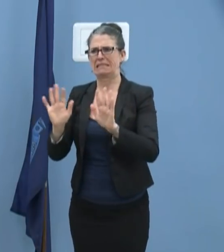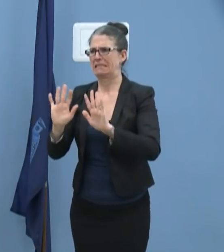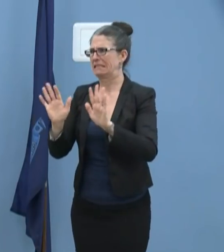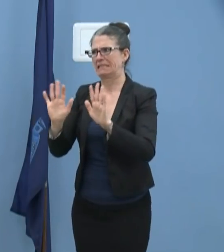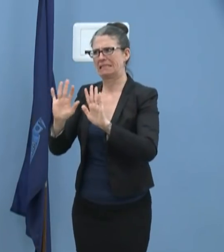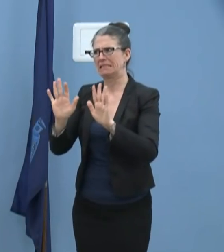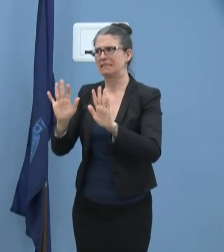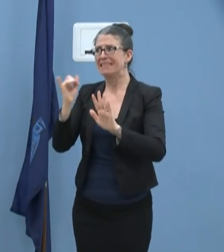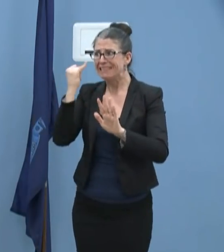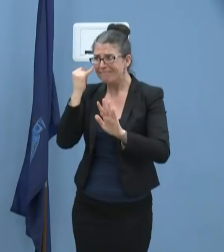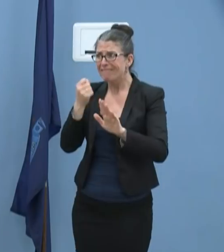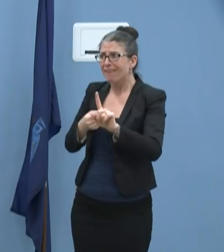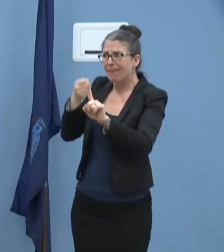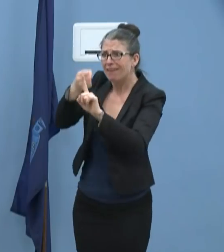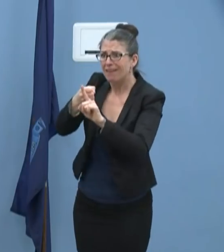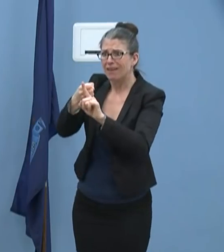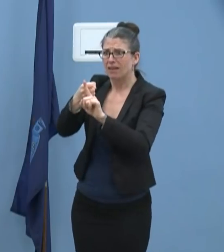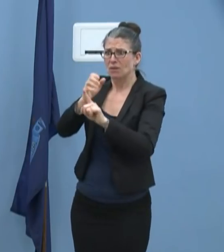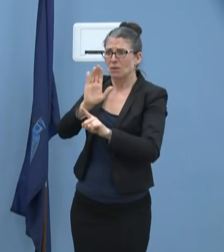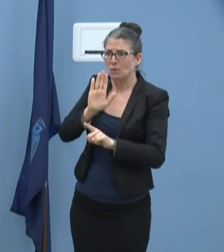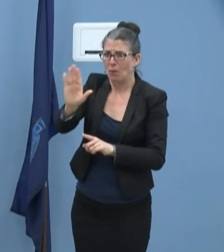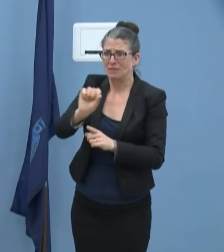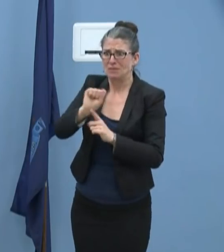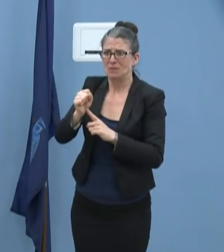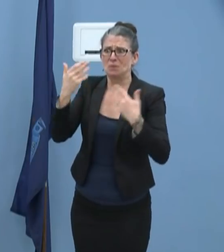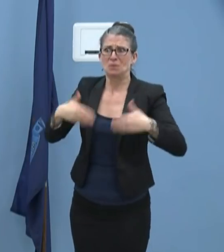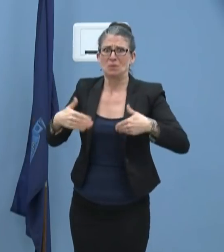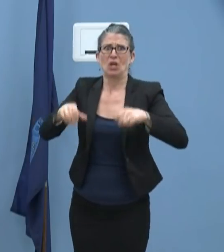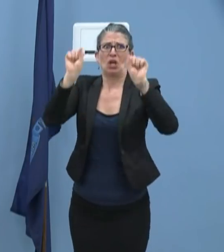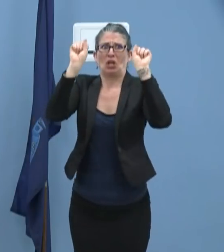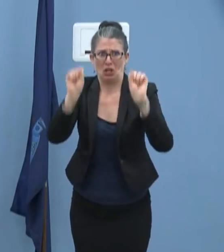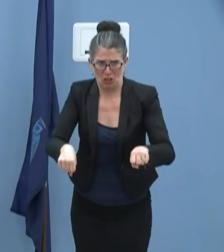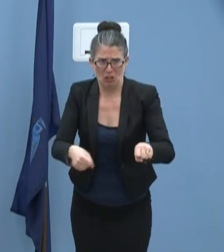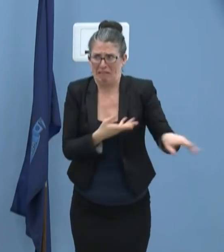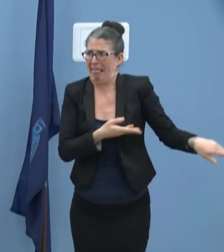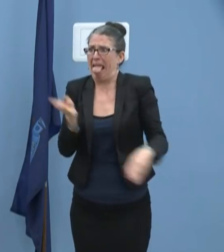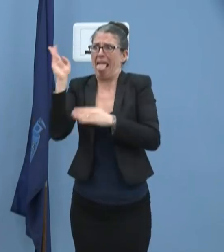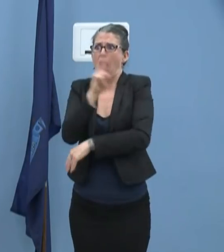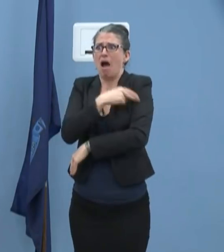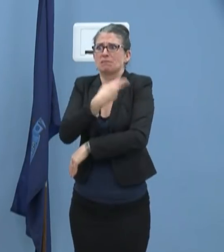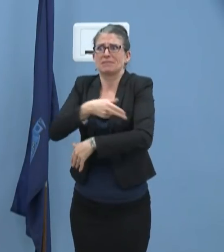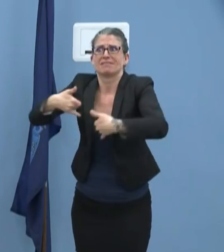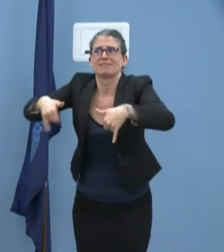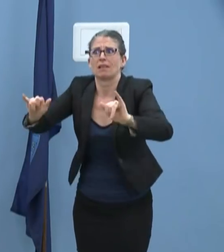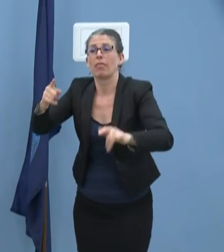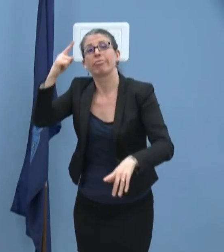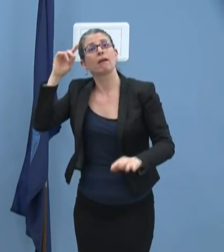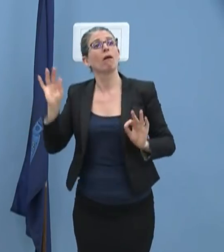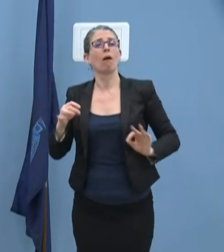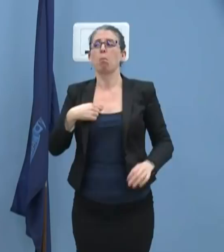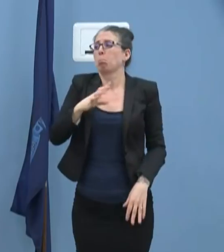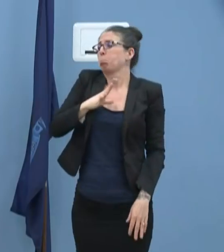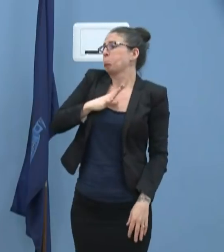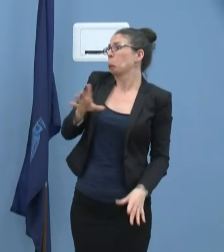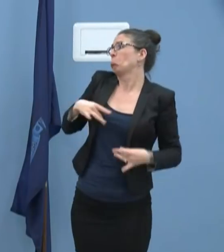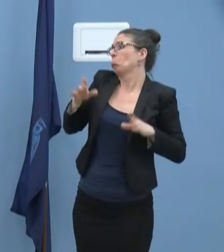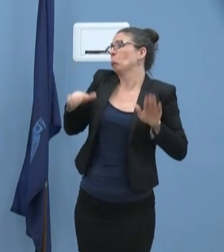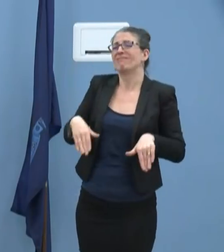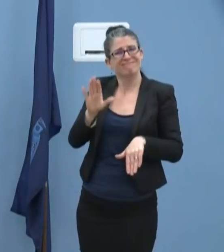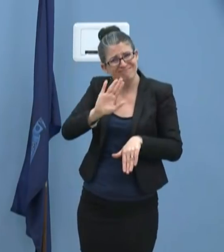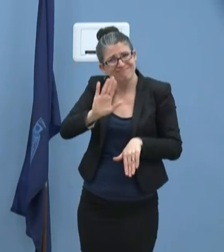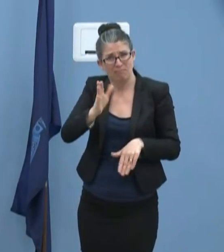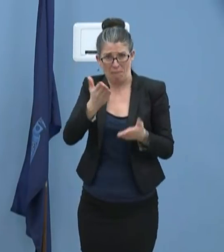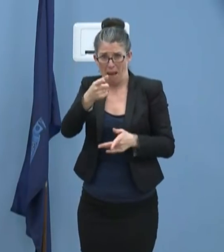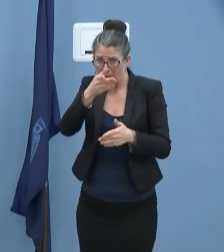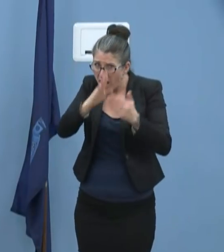severe disease, and we are very concerned about their well-being. But there's a little bit of both. Bottom line, in any situation, we're